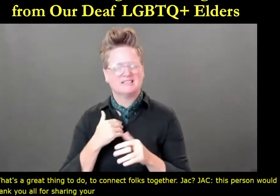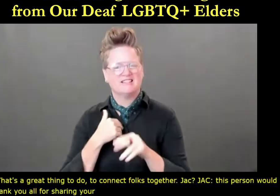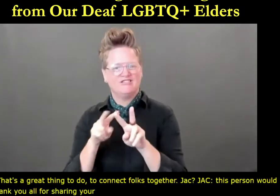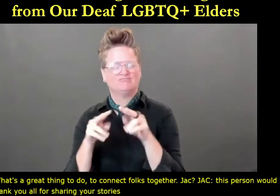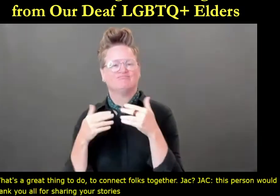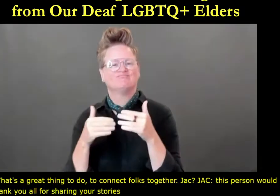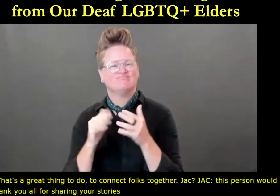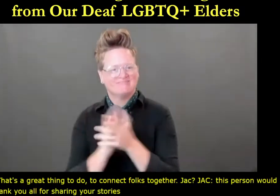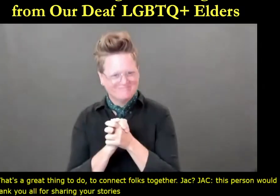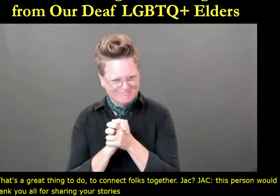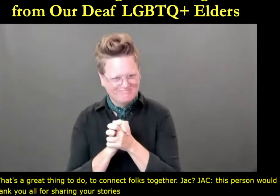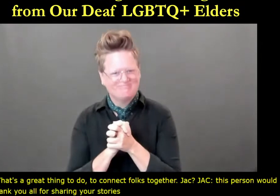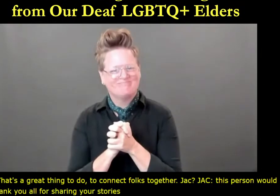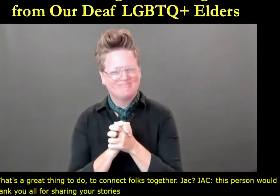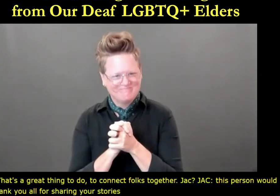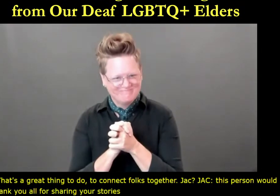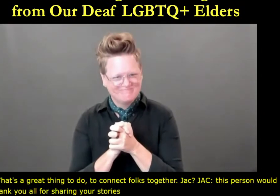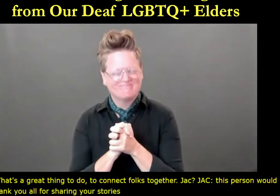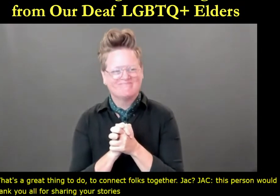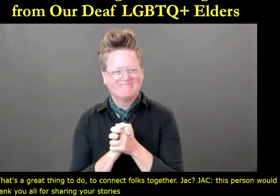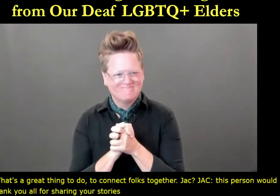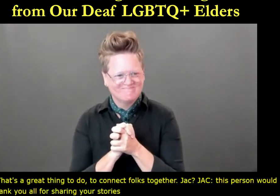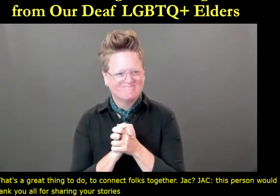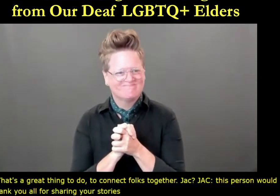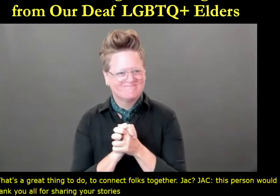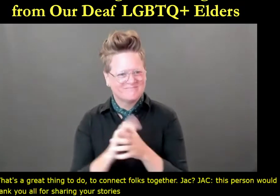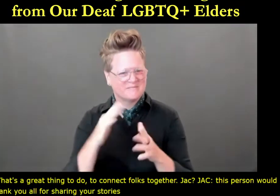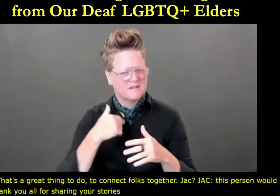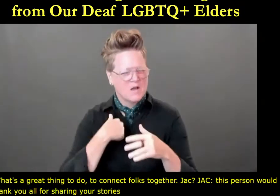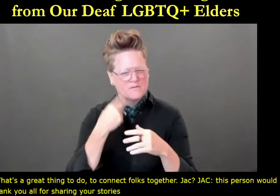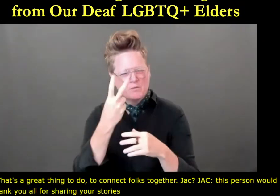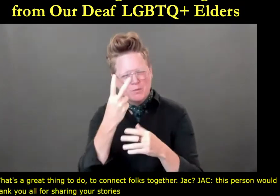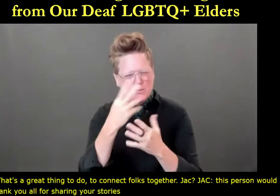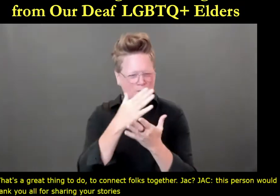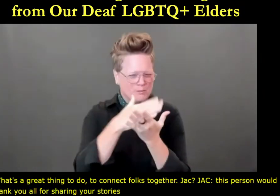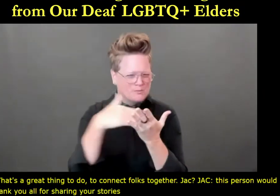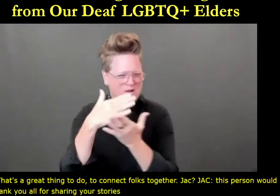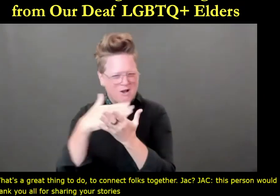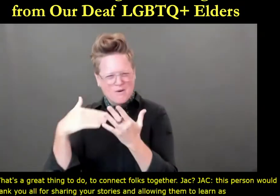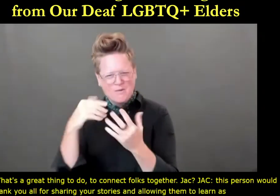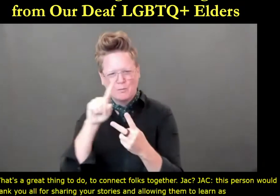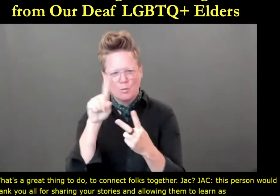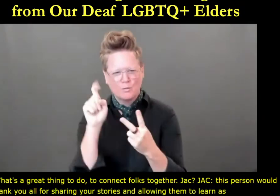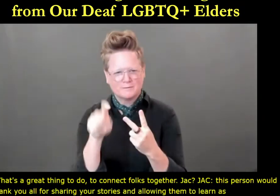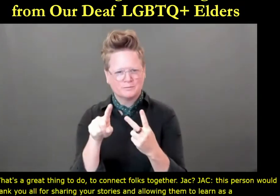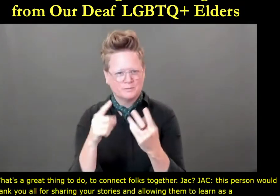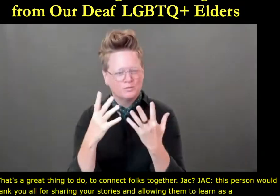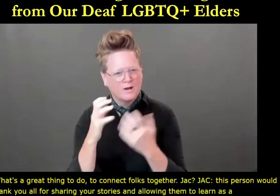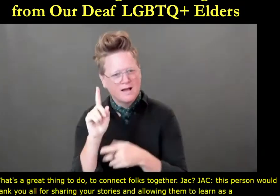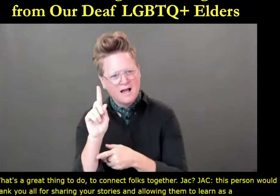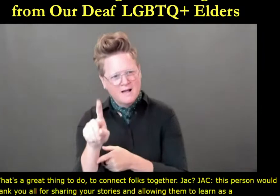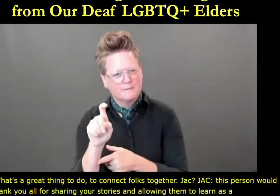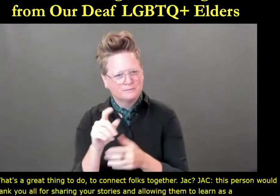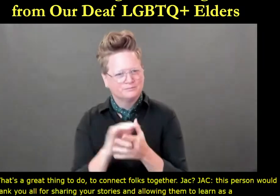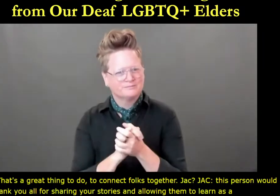great great so there it's a two-part question